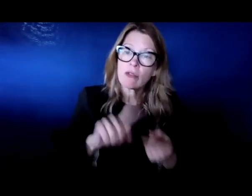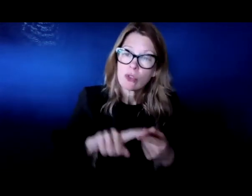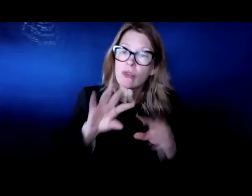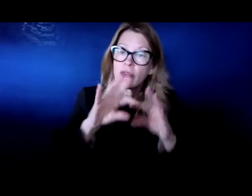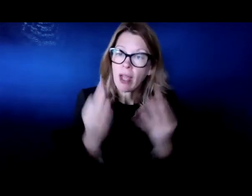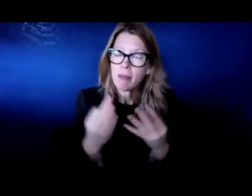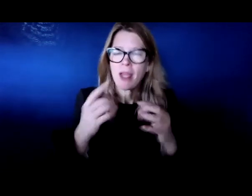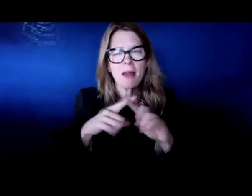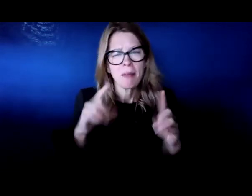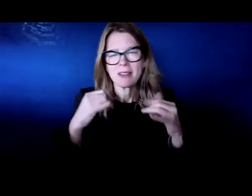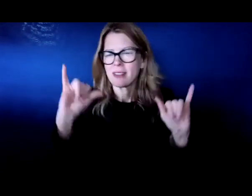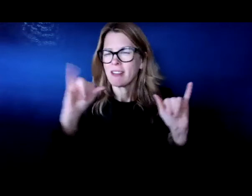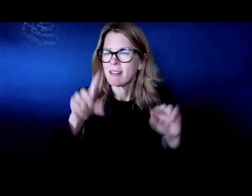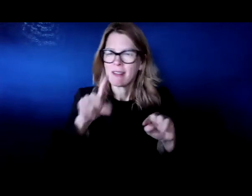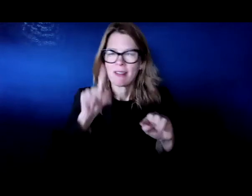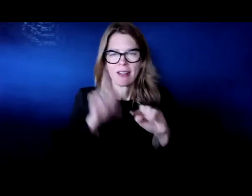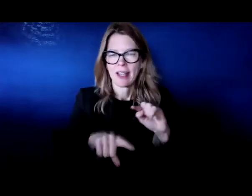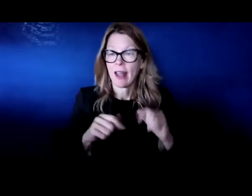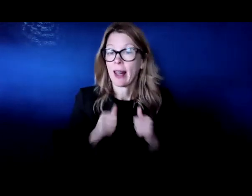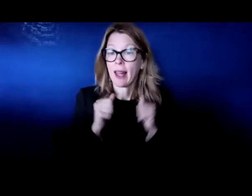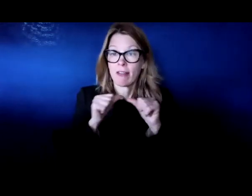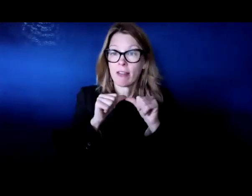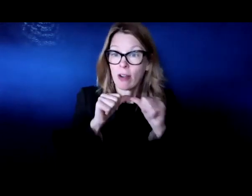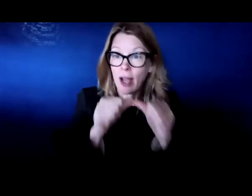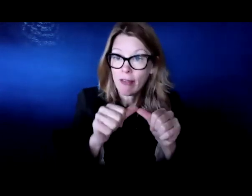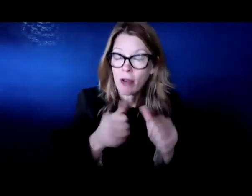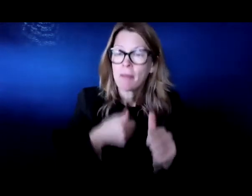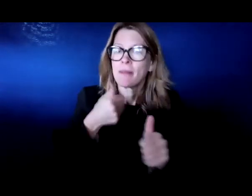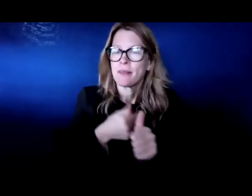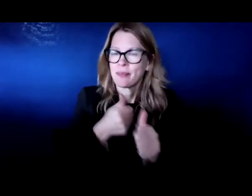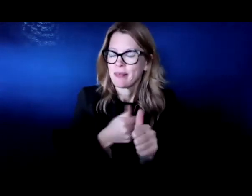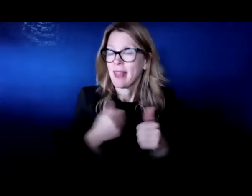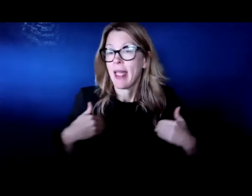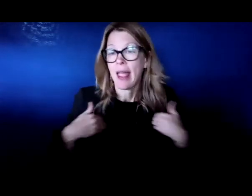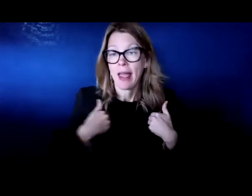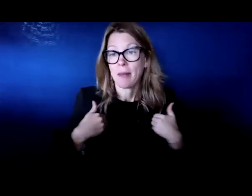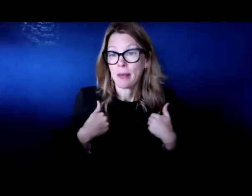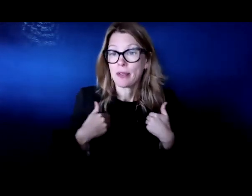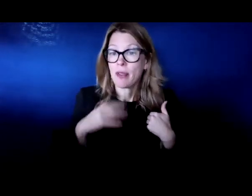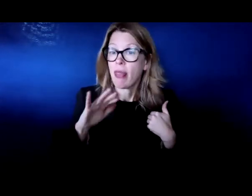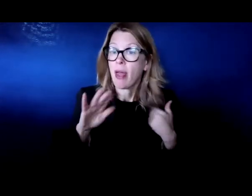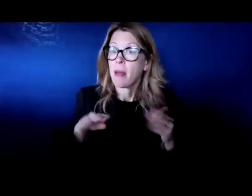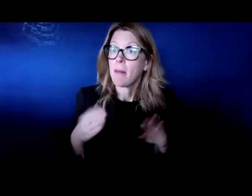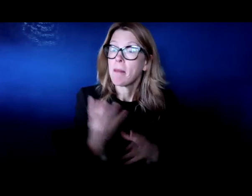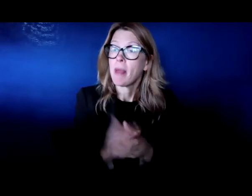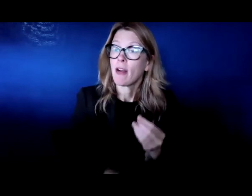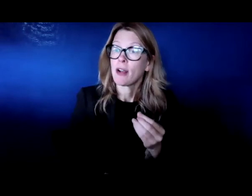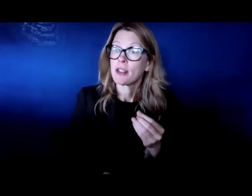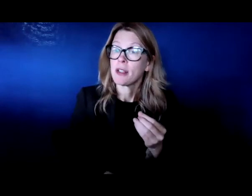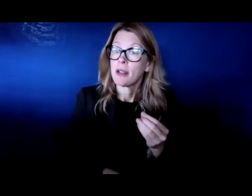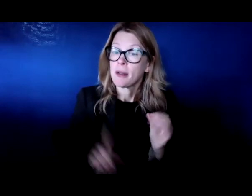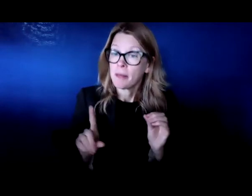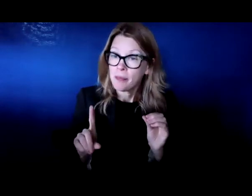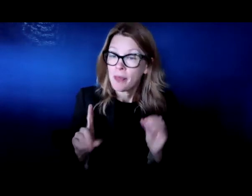live forever. They are like the beasts that perish. Such is the way of those who foolishly trust